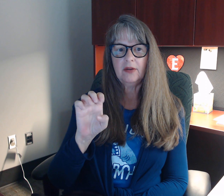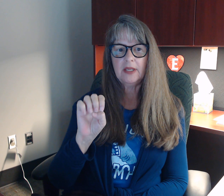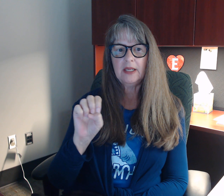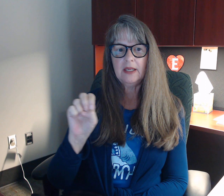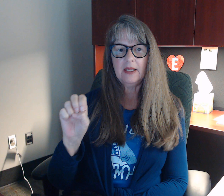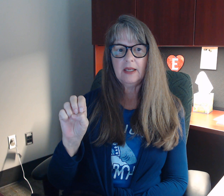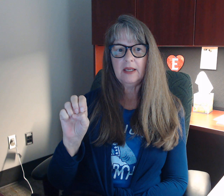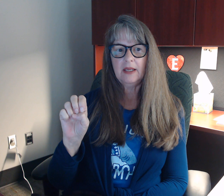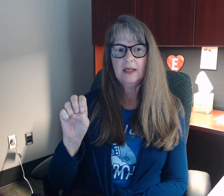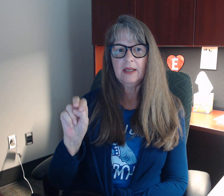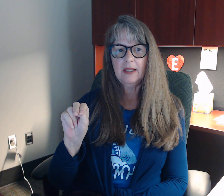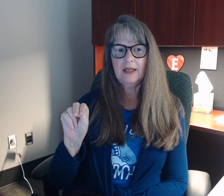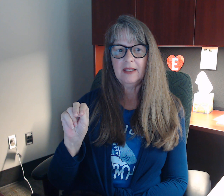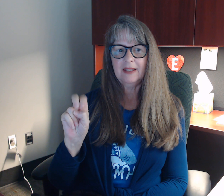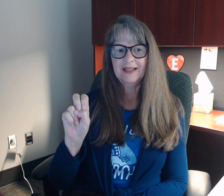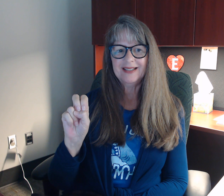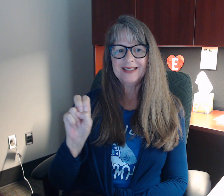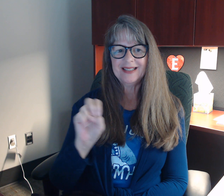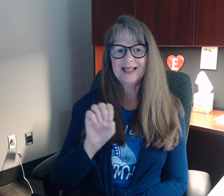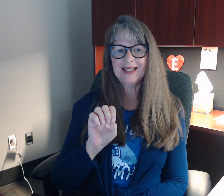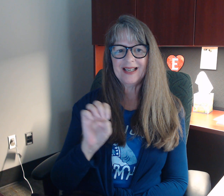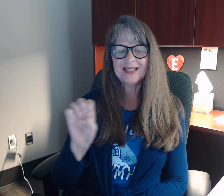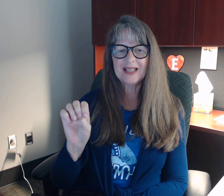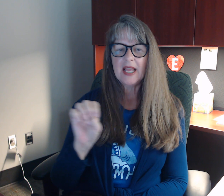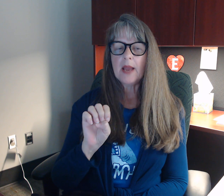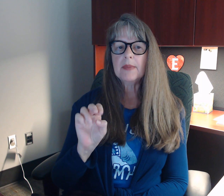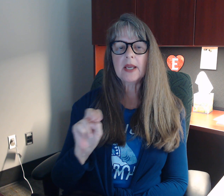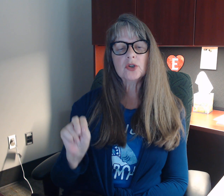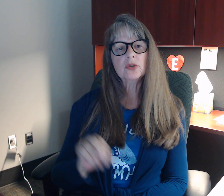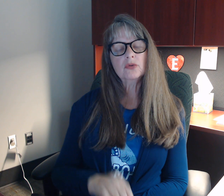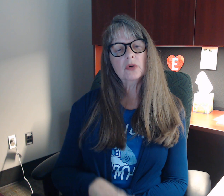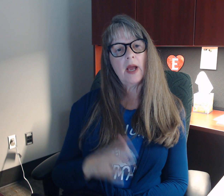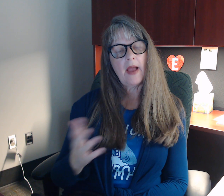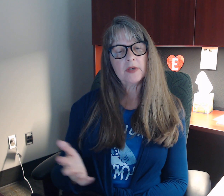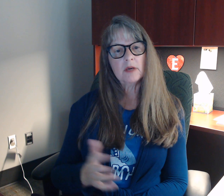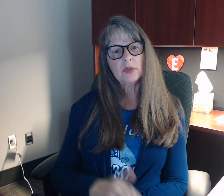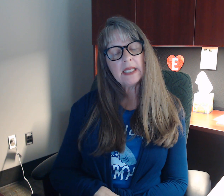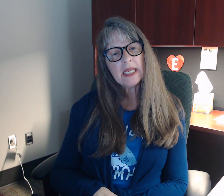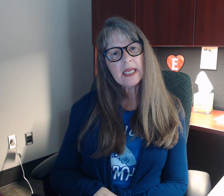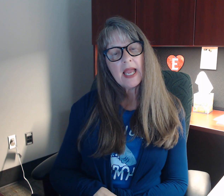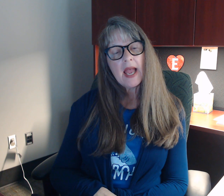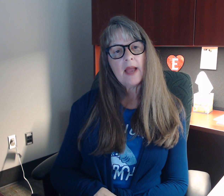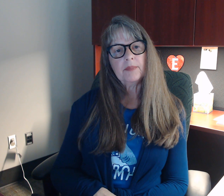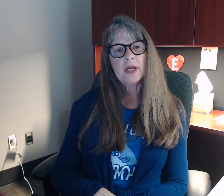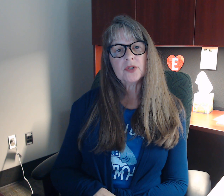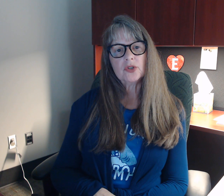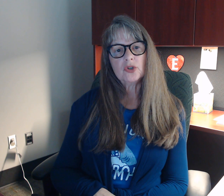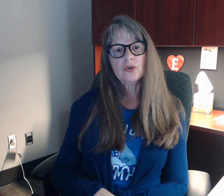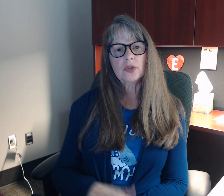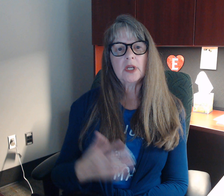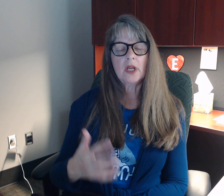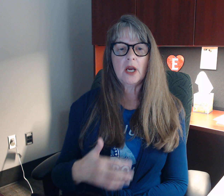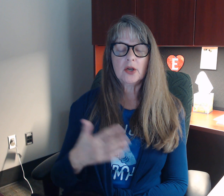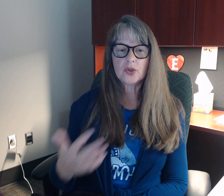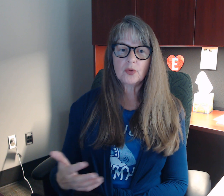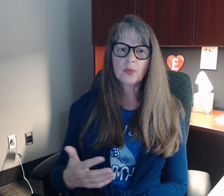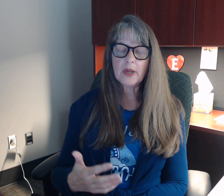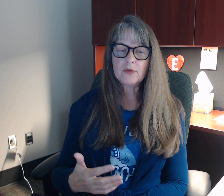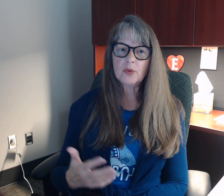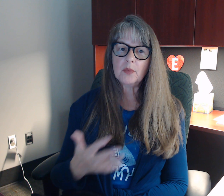E, E, N. Because you have a double E, and plus it's usually a shorter way of doing it when it's